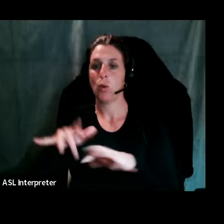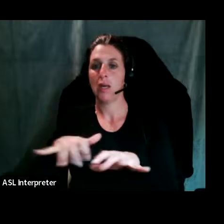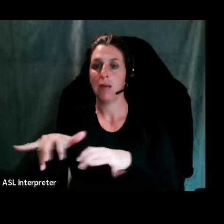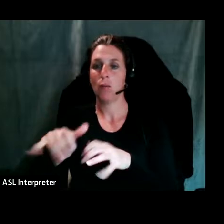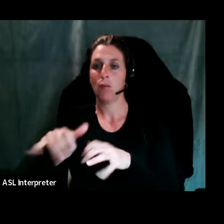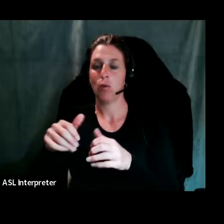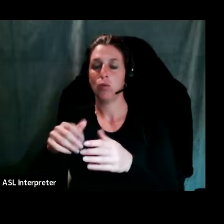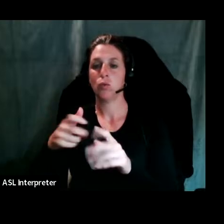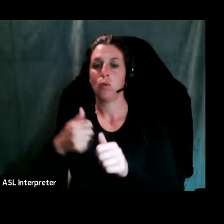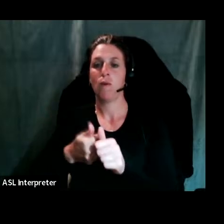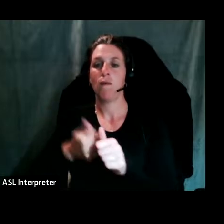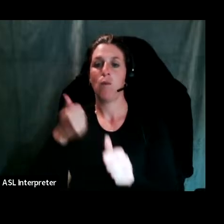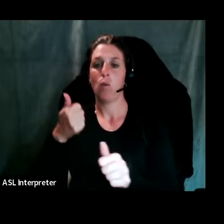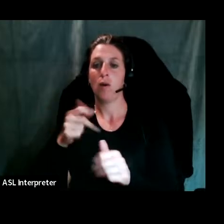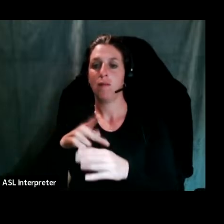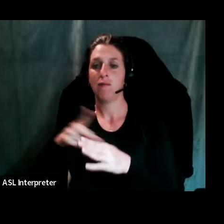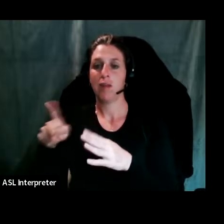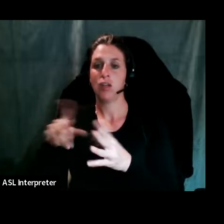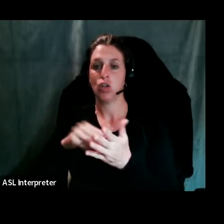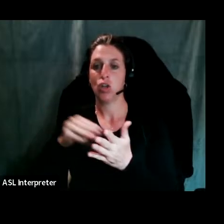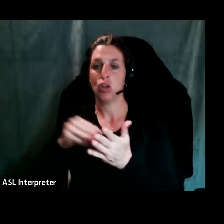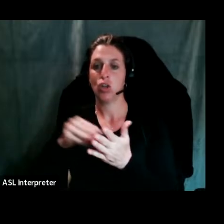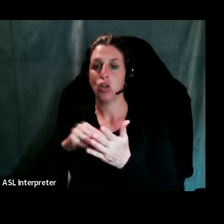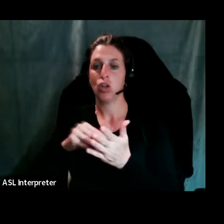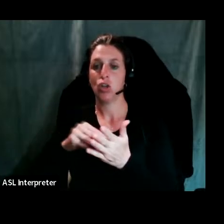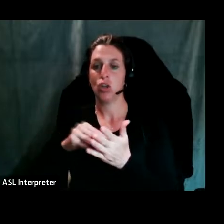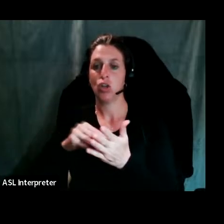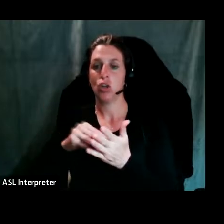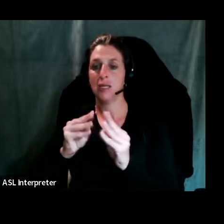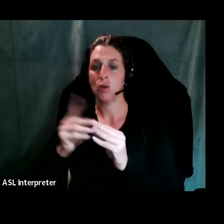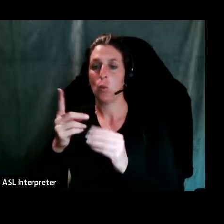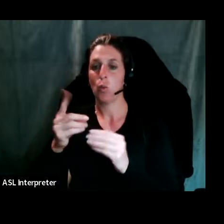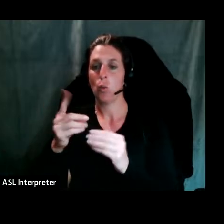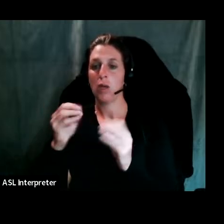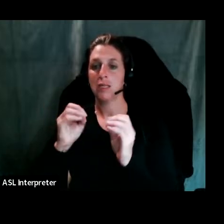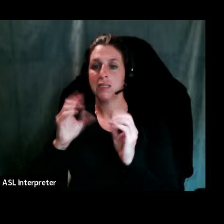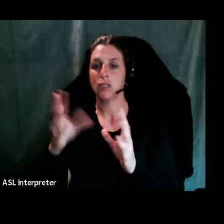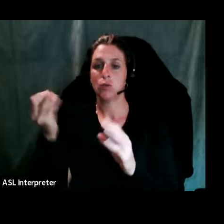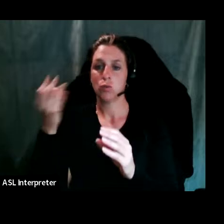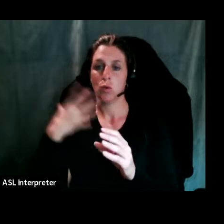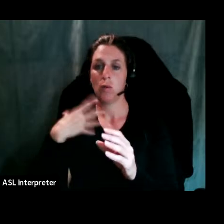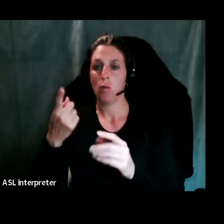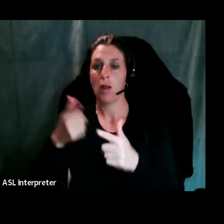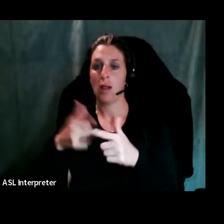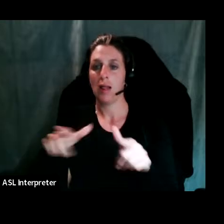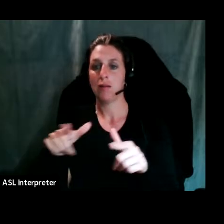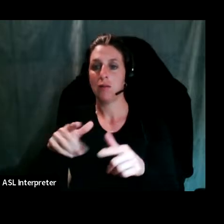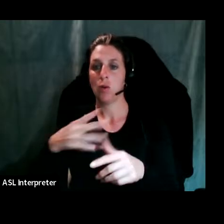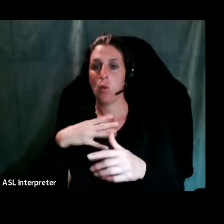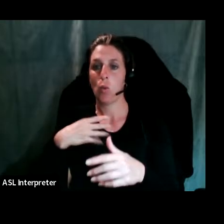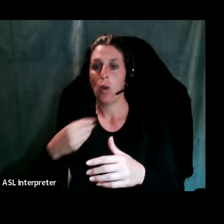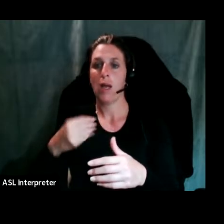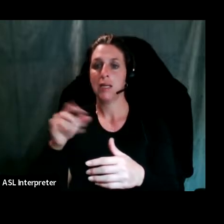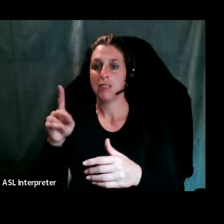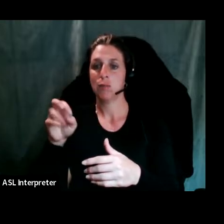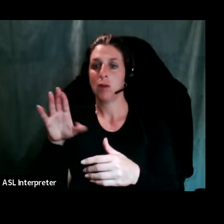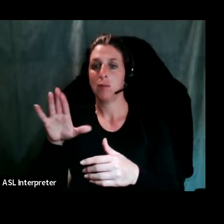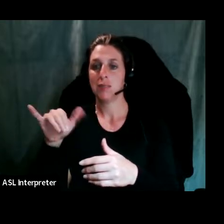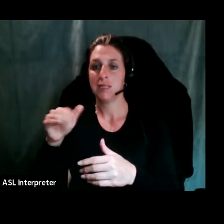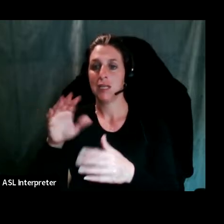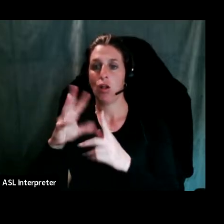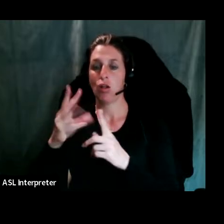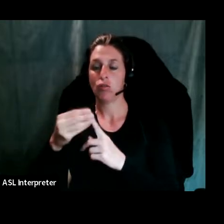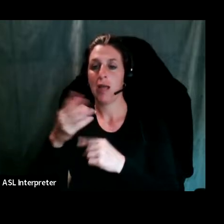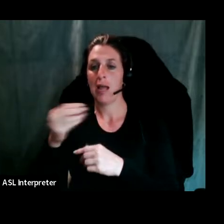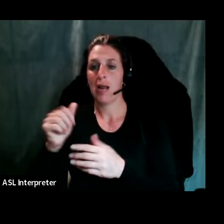learning sessions. One teacher told me that the language of white supremacy culture and anti-racism